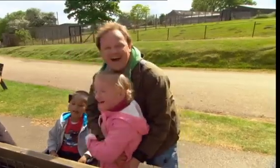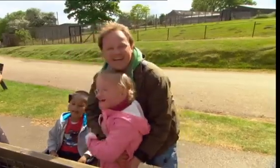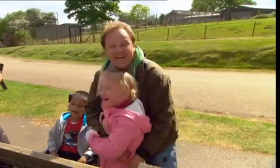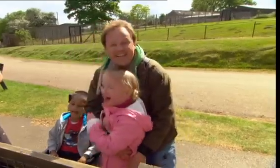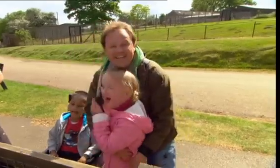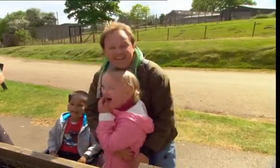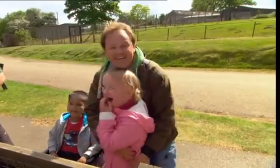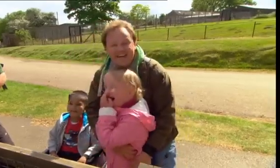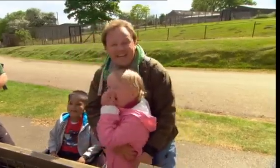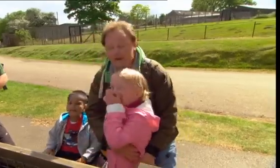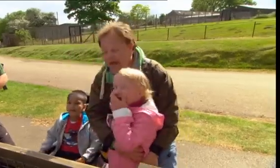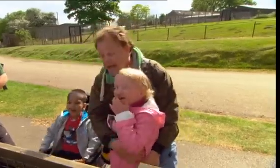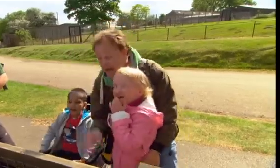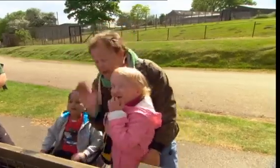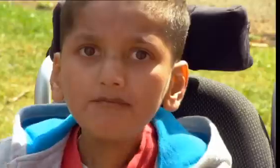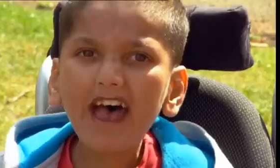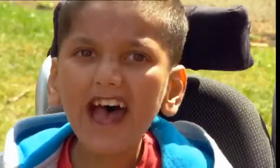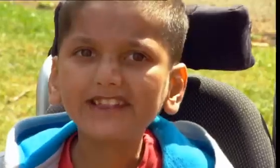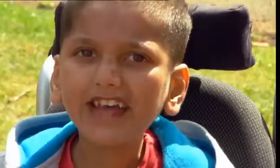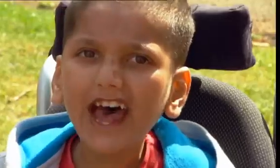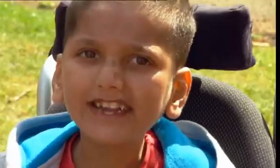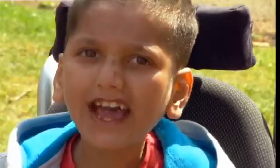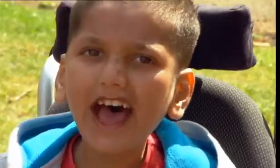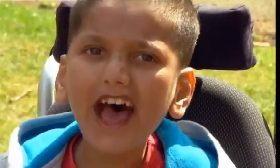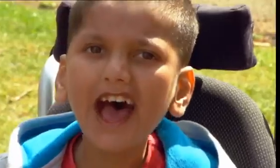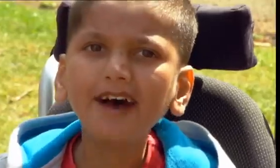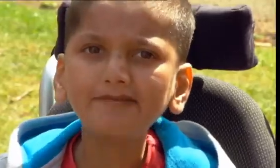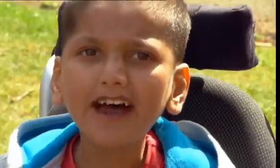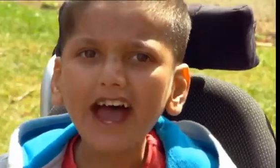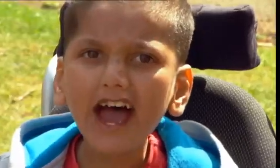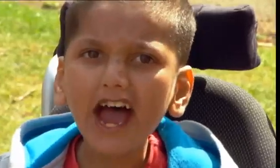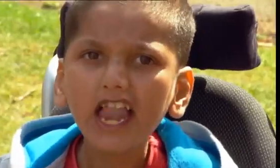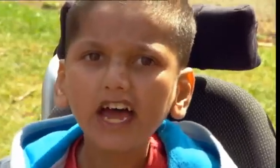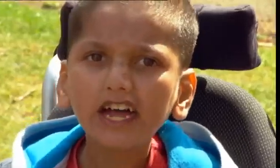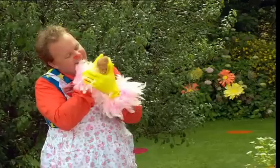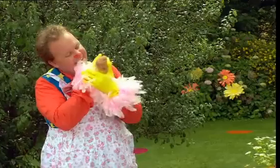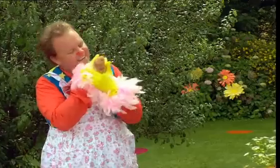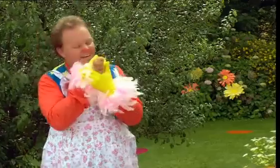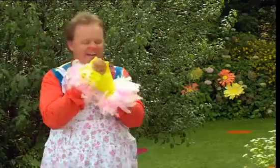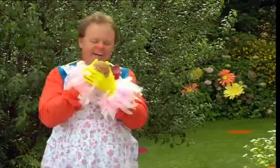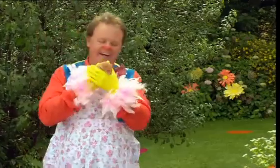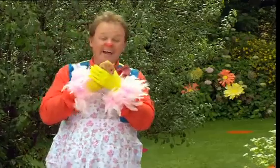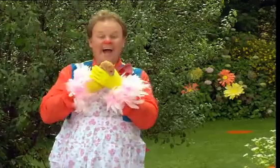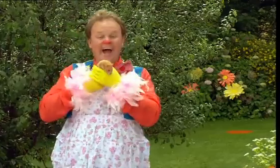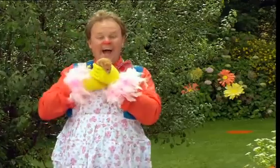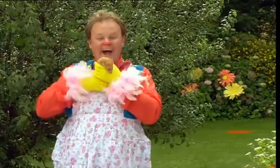1, 2, 3. Mr. Tumble! Hello, Mr. Tumble.